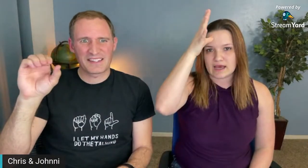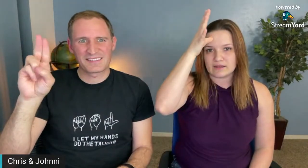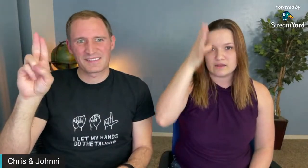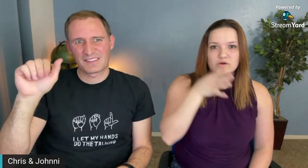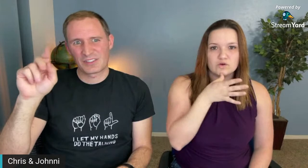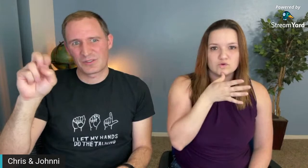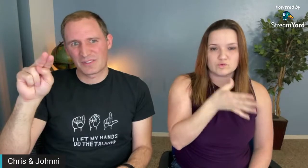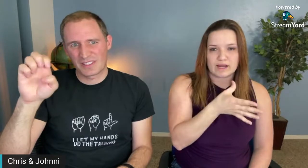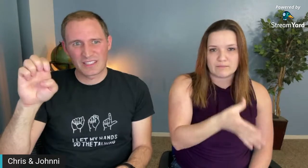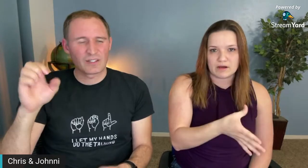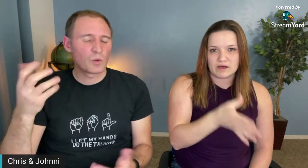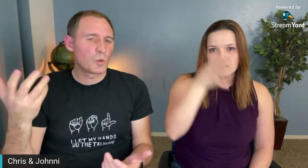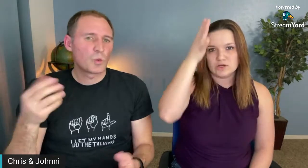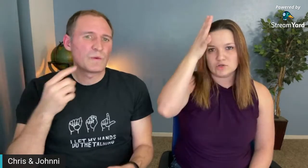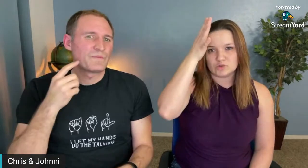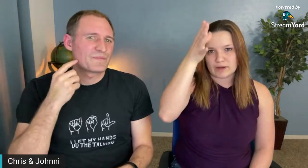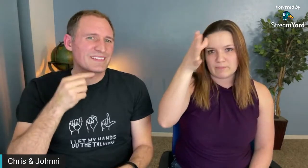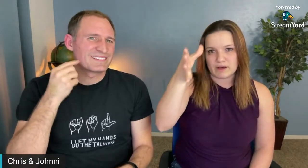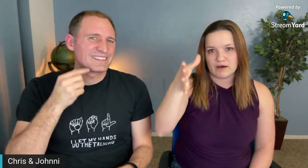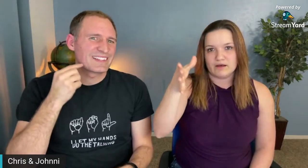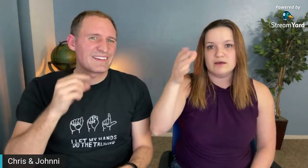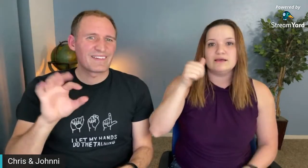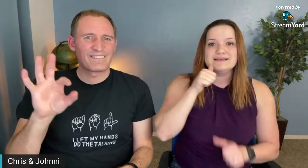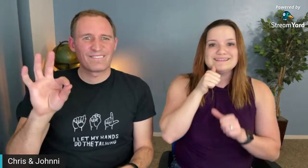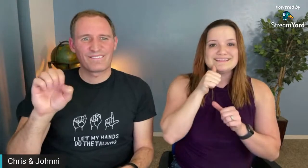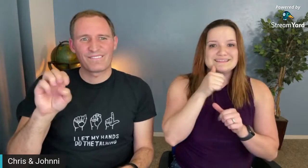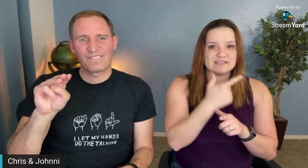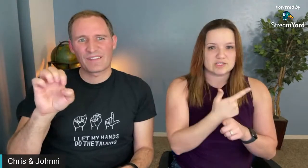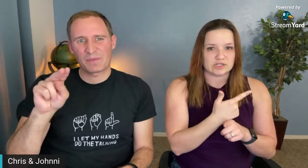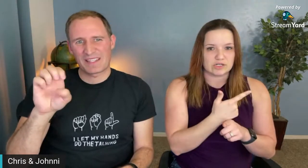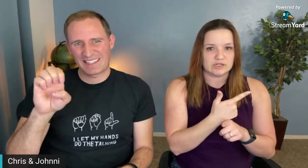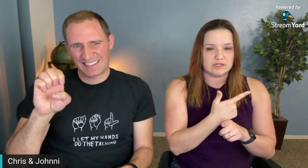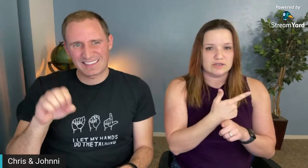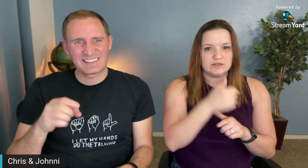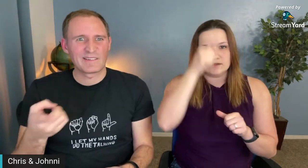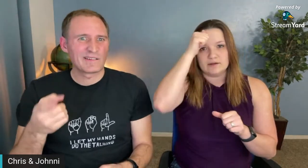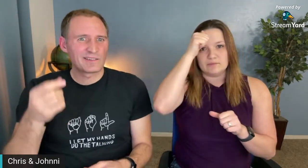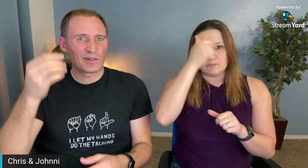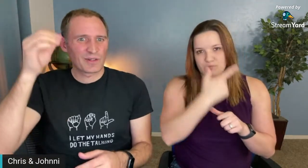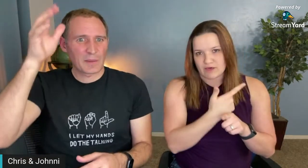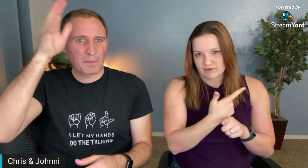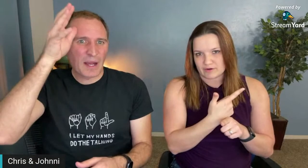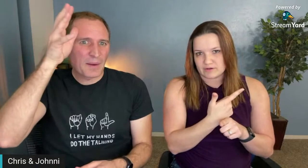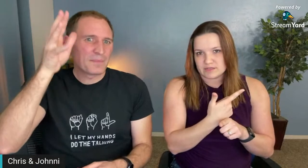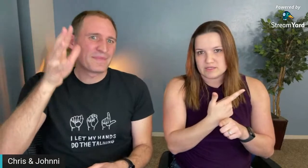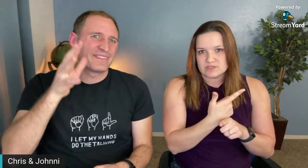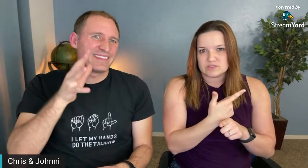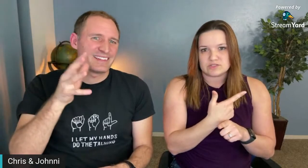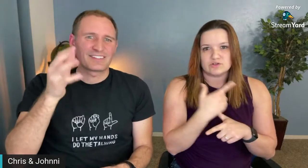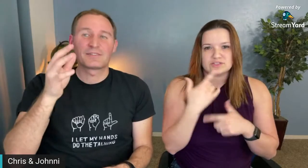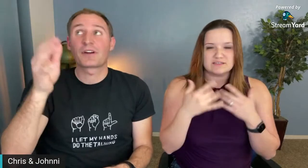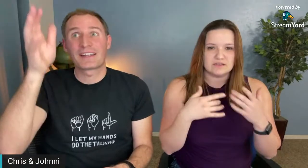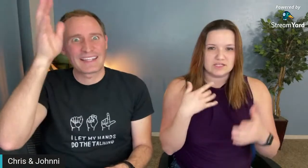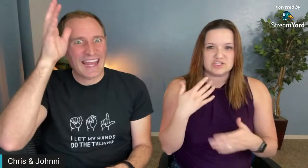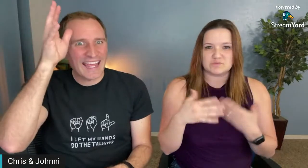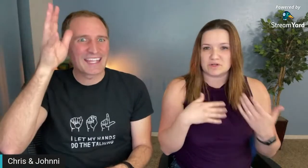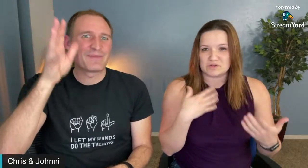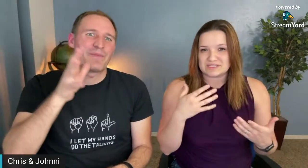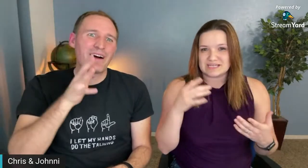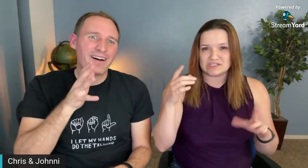dad, grandma, grandpa, sister, brother. So it's just one of those things you kind